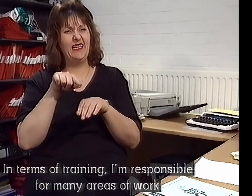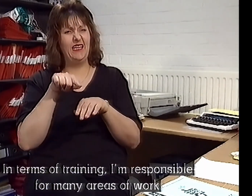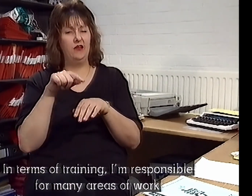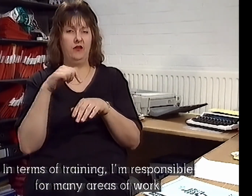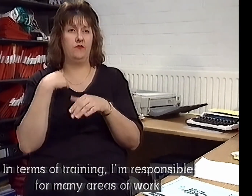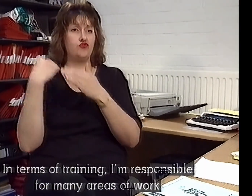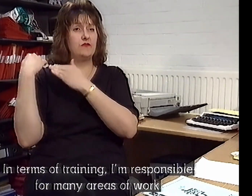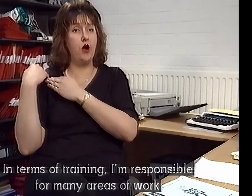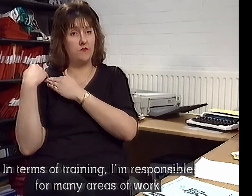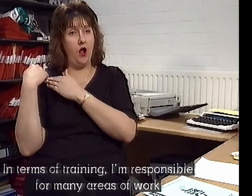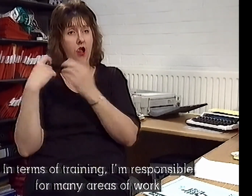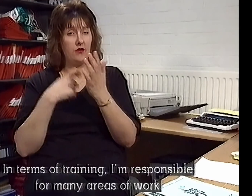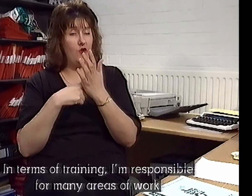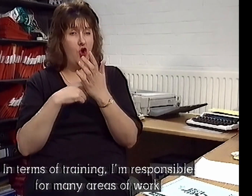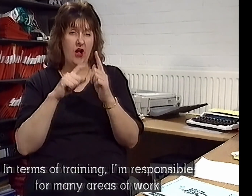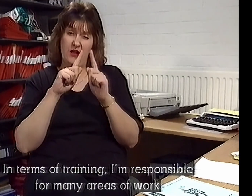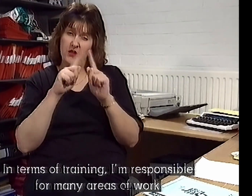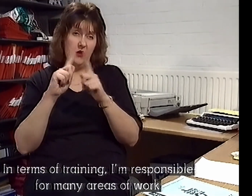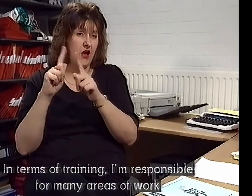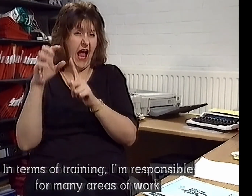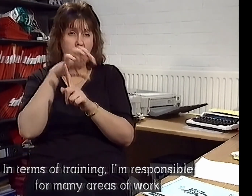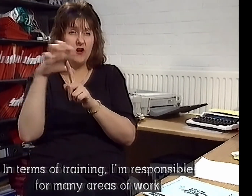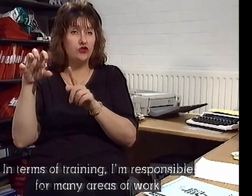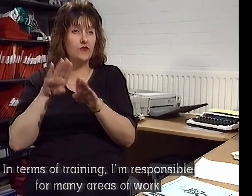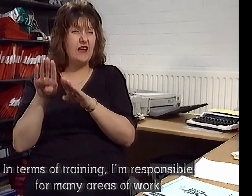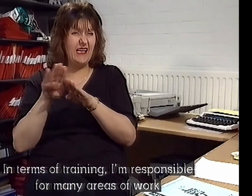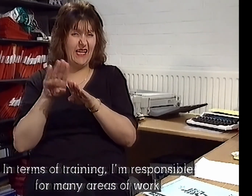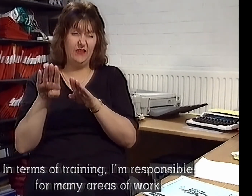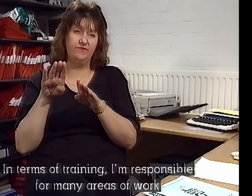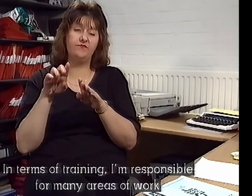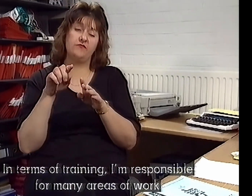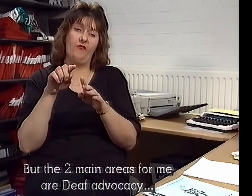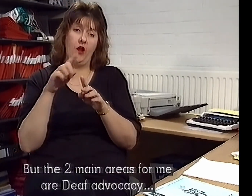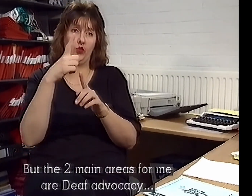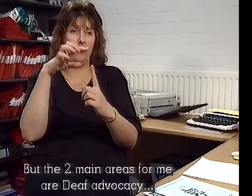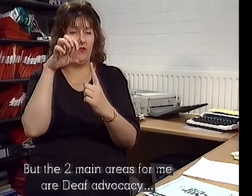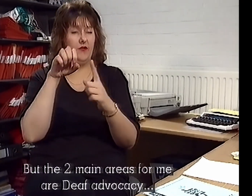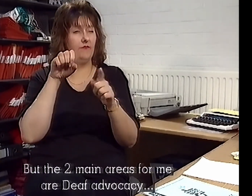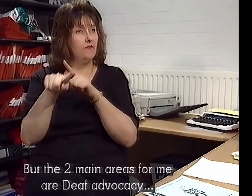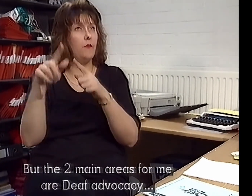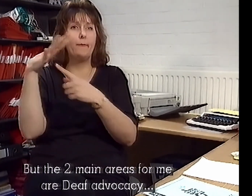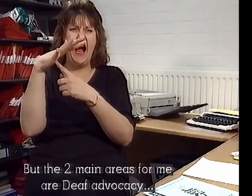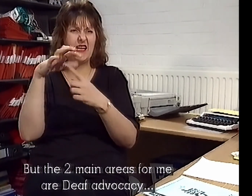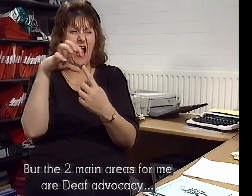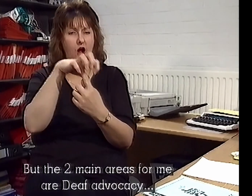In terms of training, I'm responsible for many areas of work, but the two main areas for